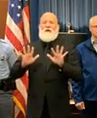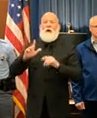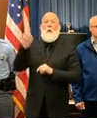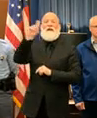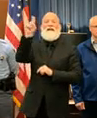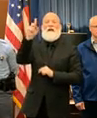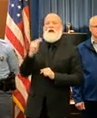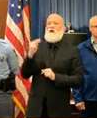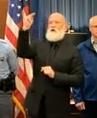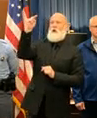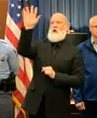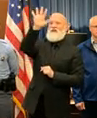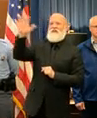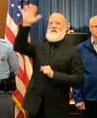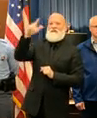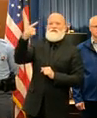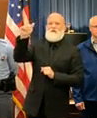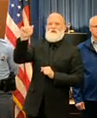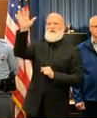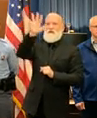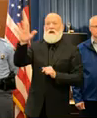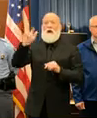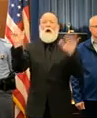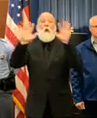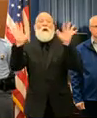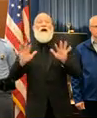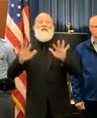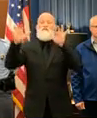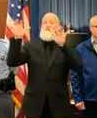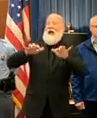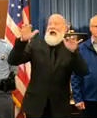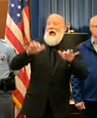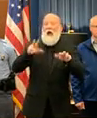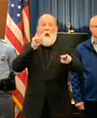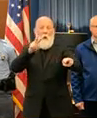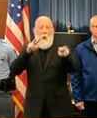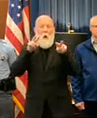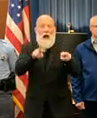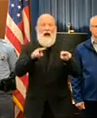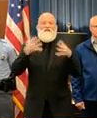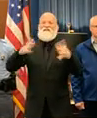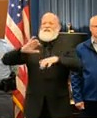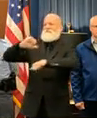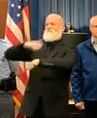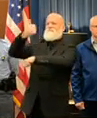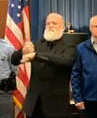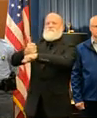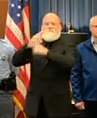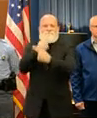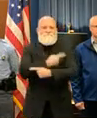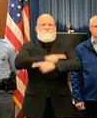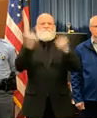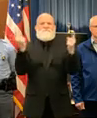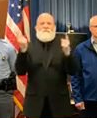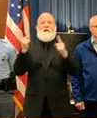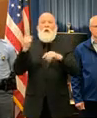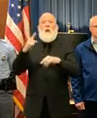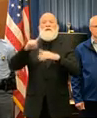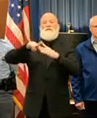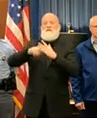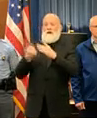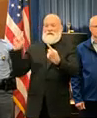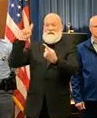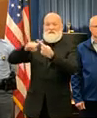A winter storm watch has been issued for Sunday for several counties in northeast Georgia. The winter storm watch could be